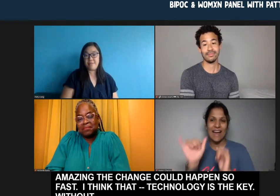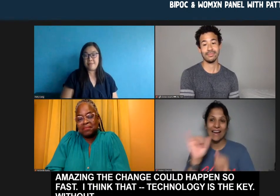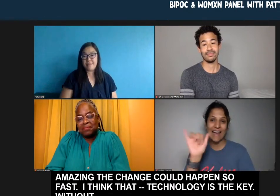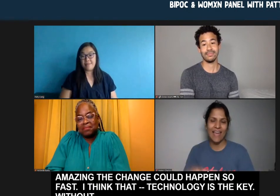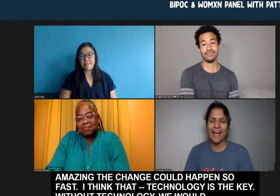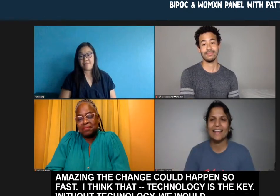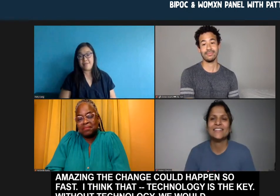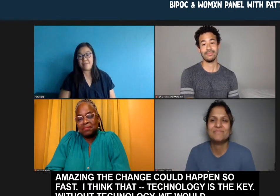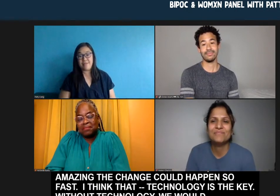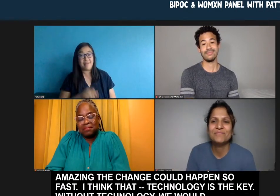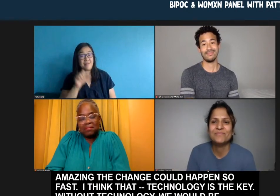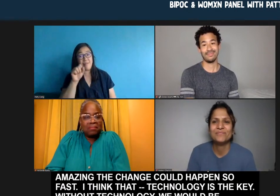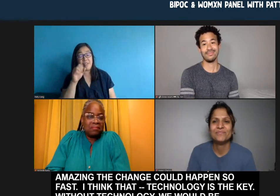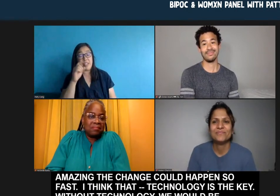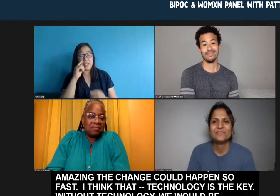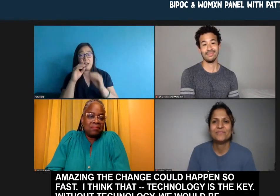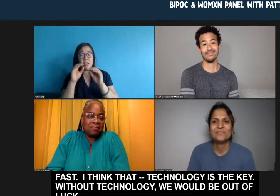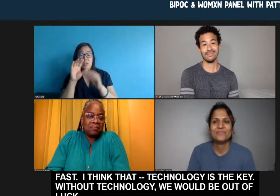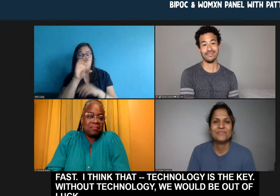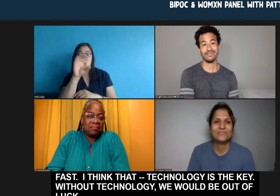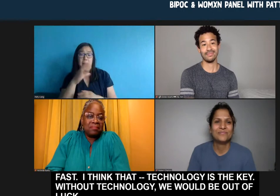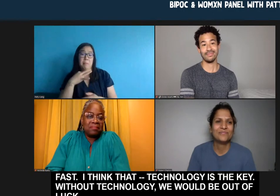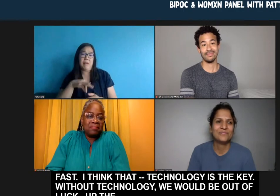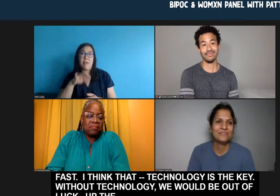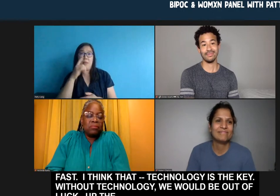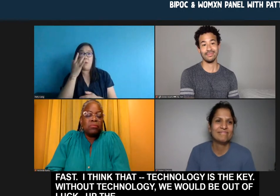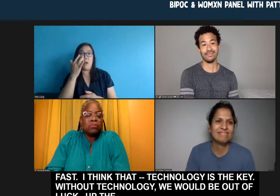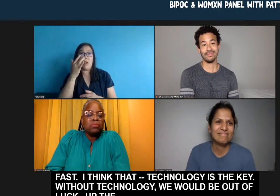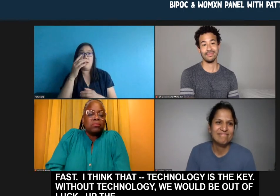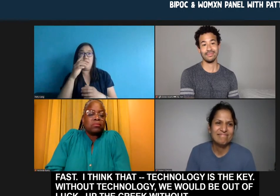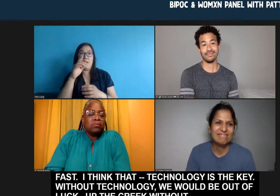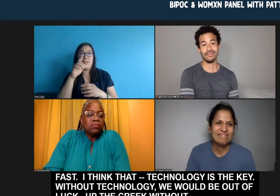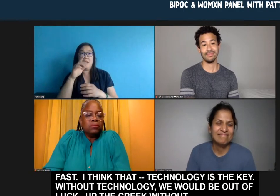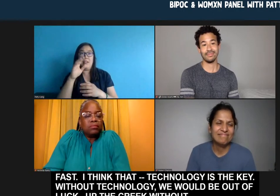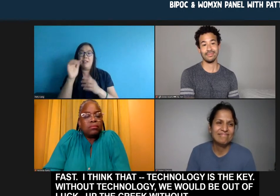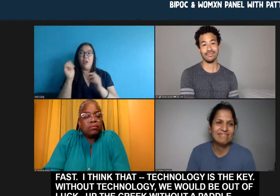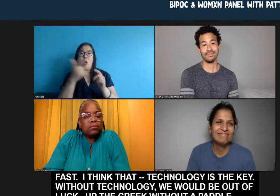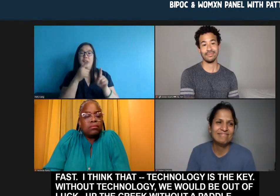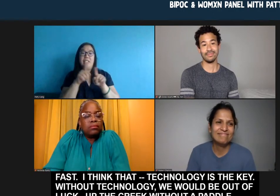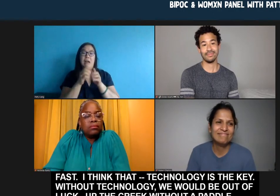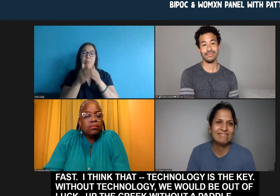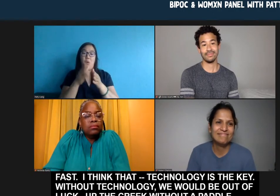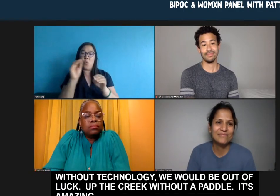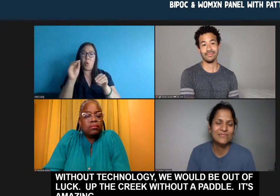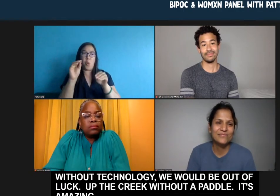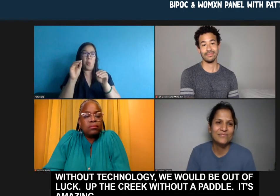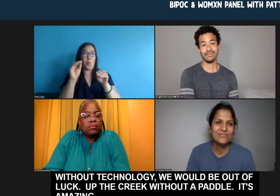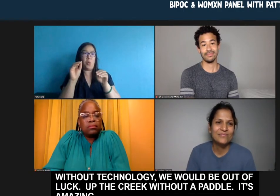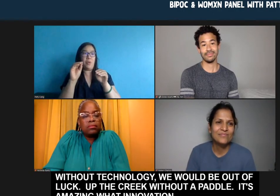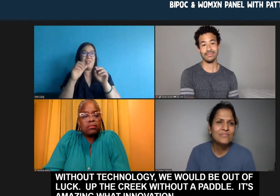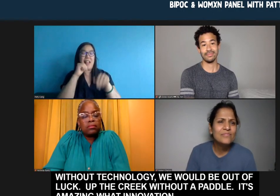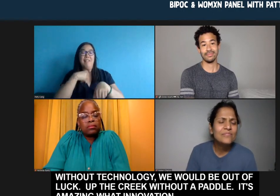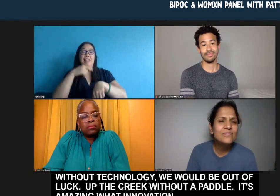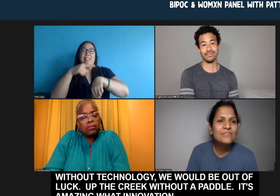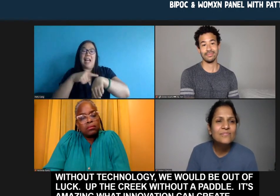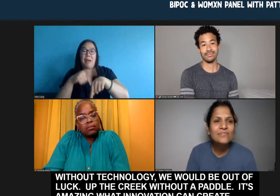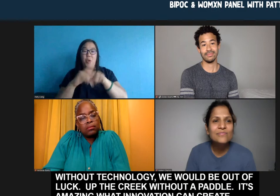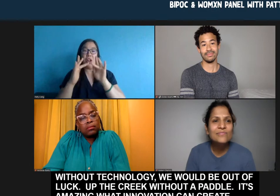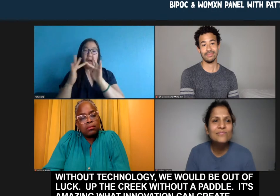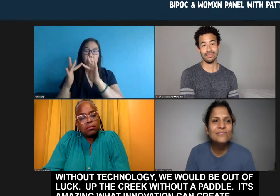the creek without a paddle. So it's amazing what innovation can create. Yes, we can definitely see how Zoom benefits all of us.